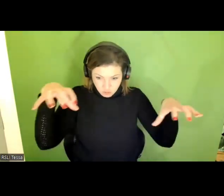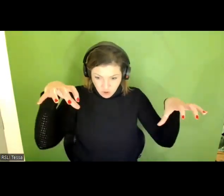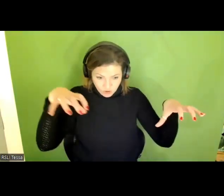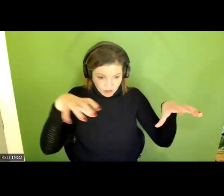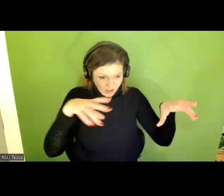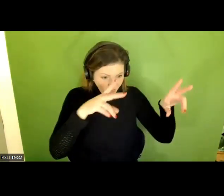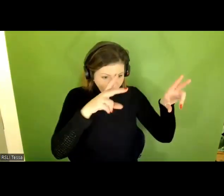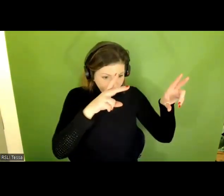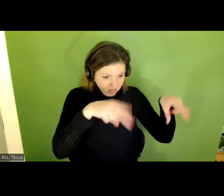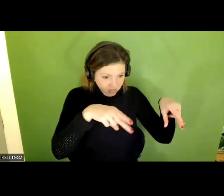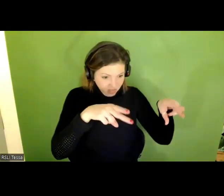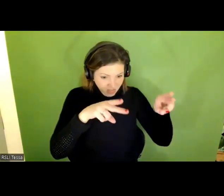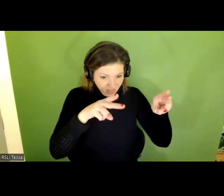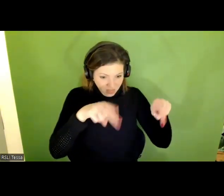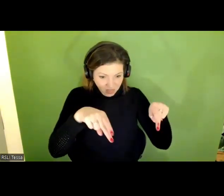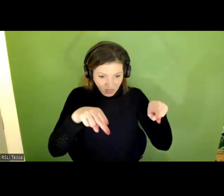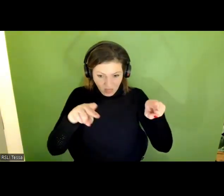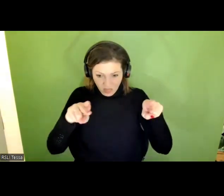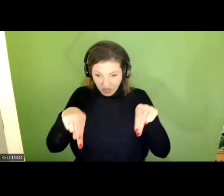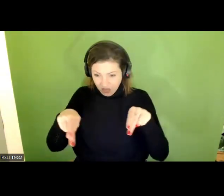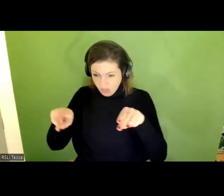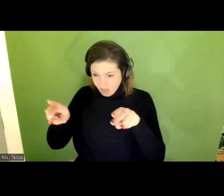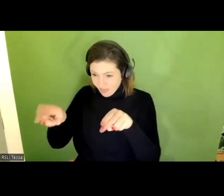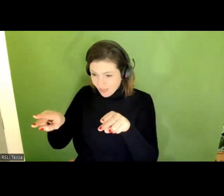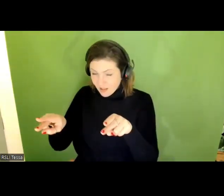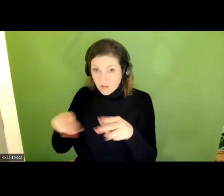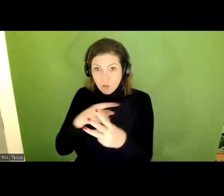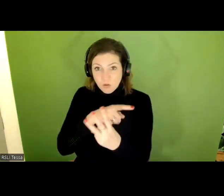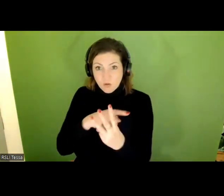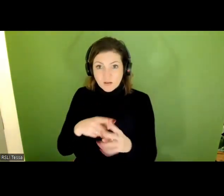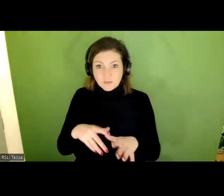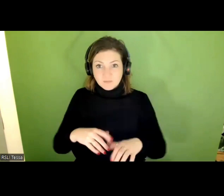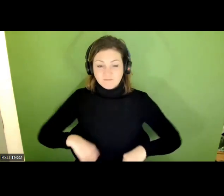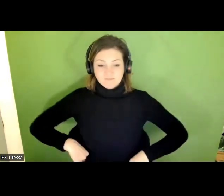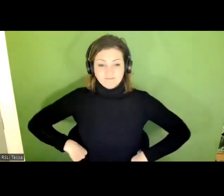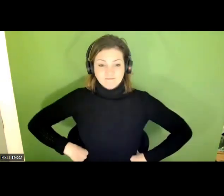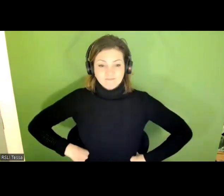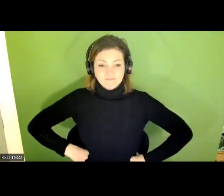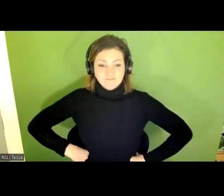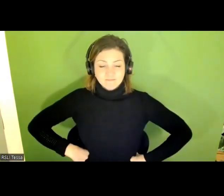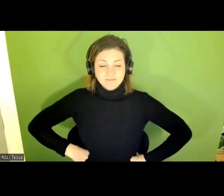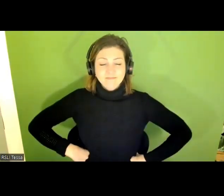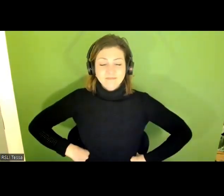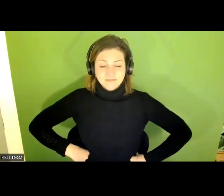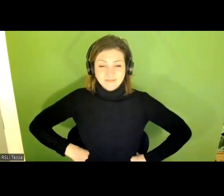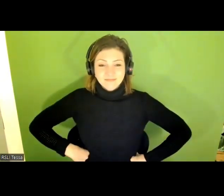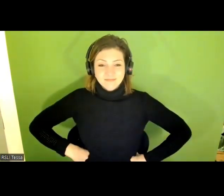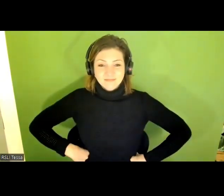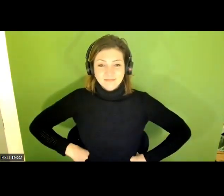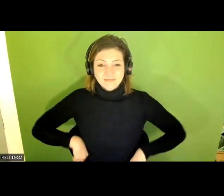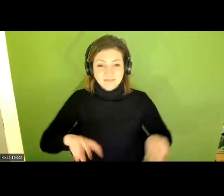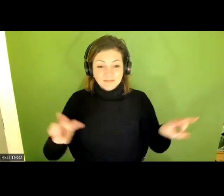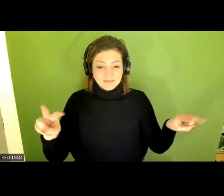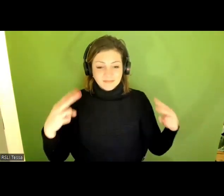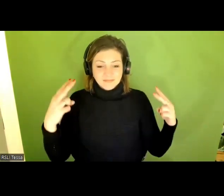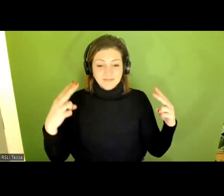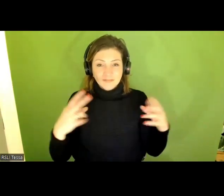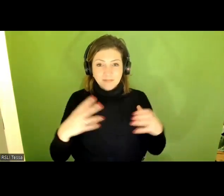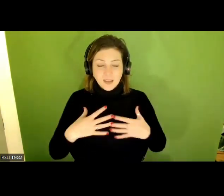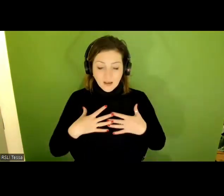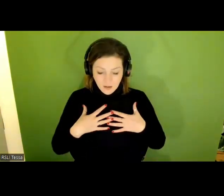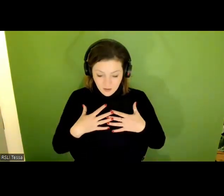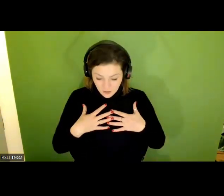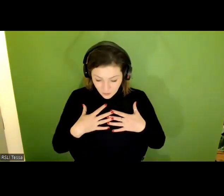ground. Ajay, Binod, and Yasmin stood in awed silence. Jay turned to them, holding the bat that was smashed into smithereens,